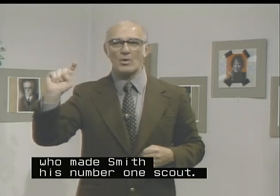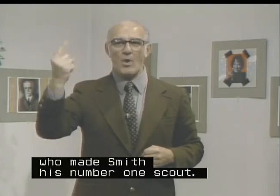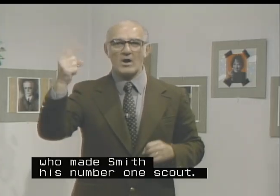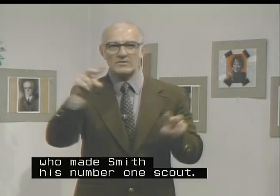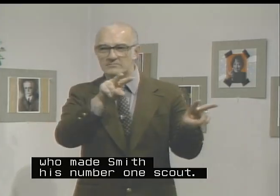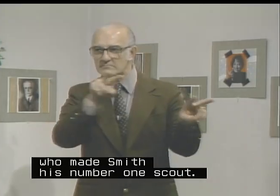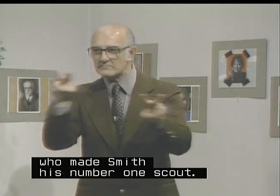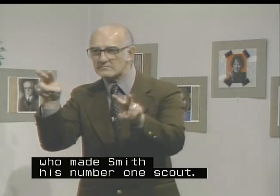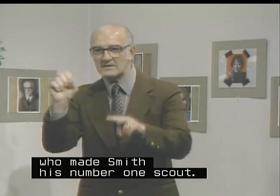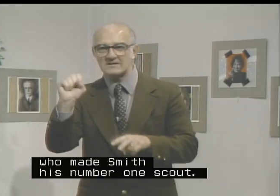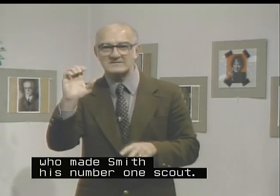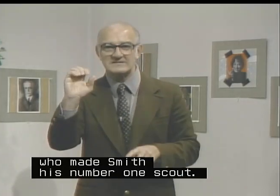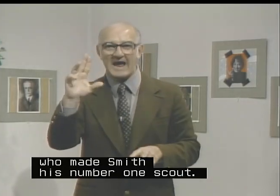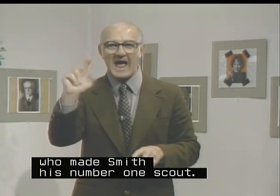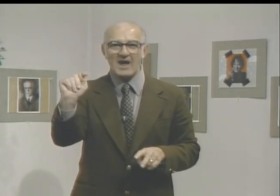one scout.